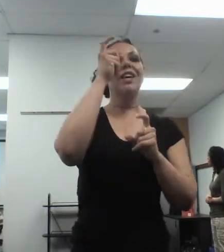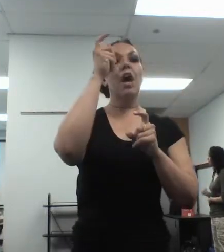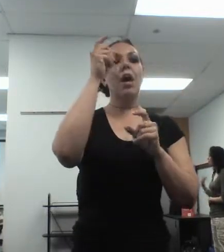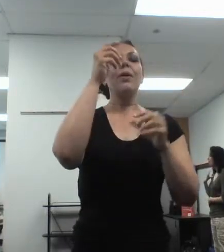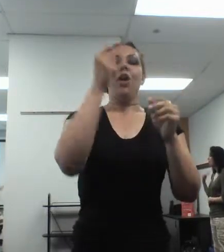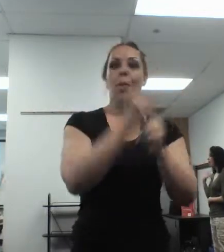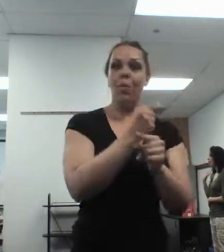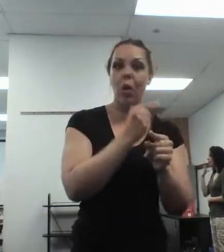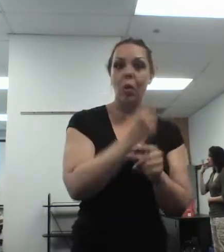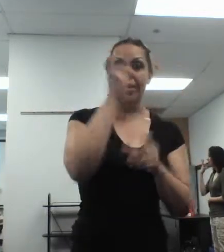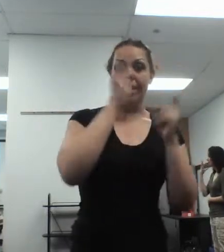not like this.